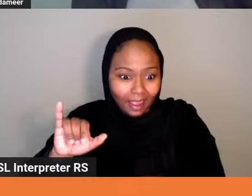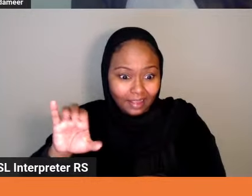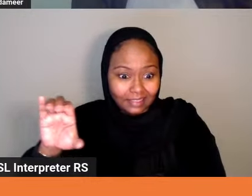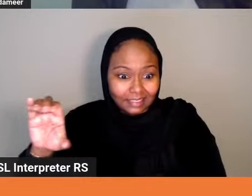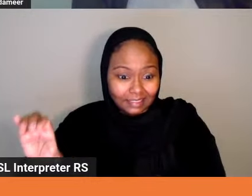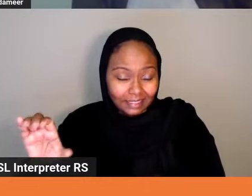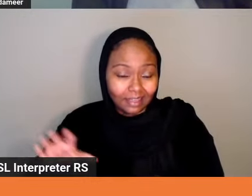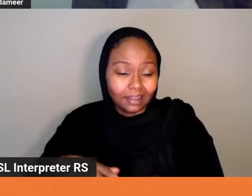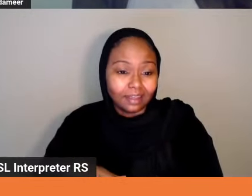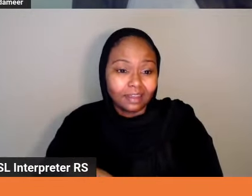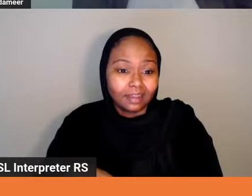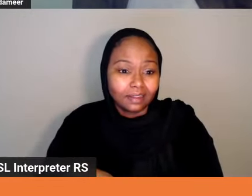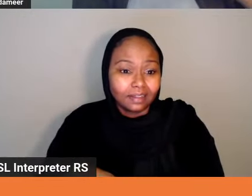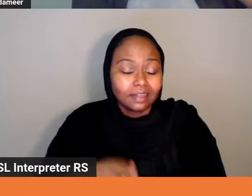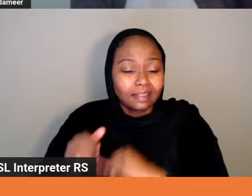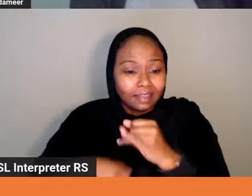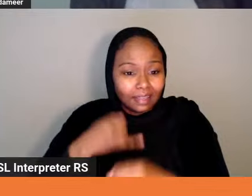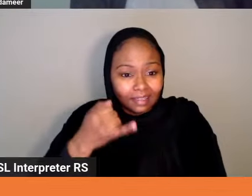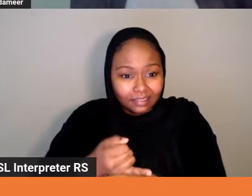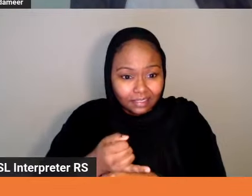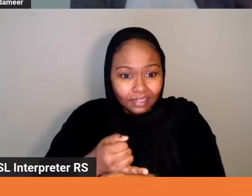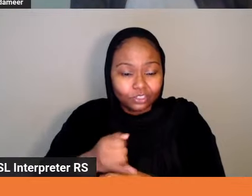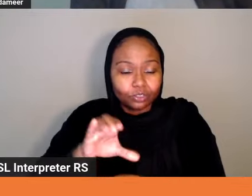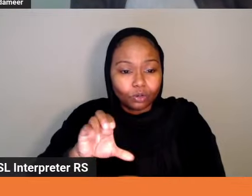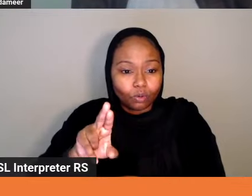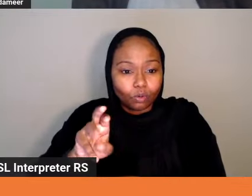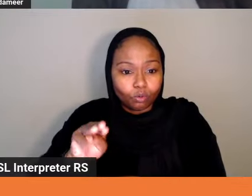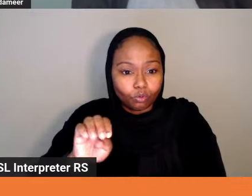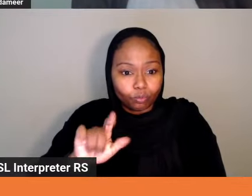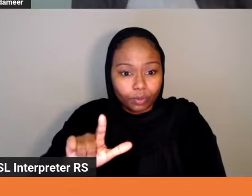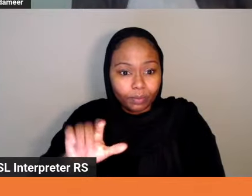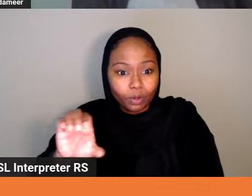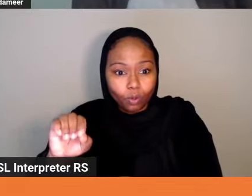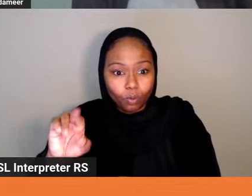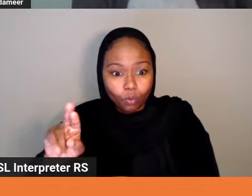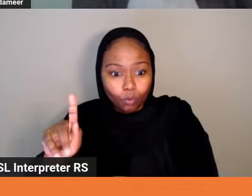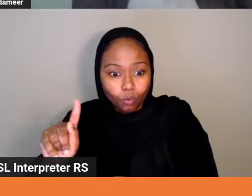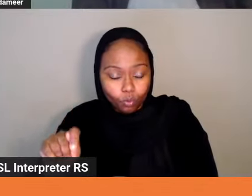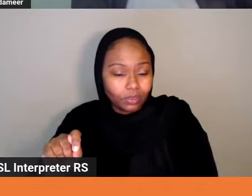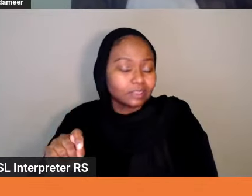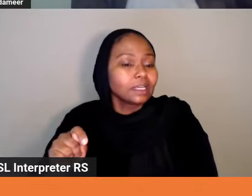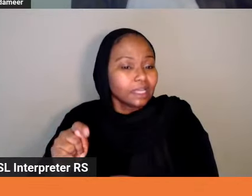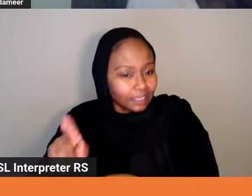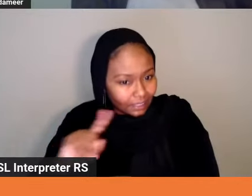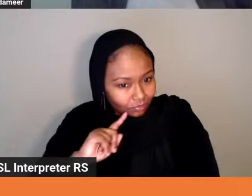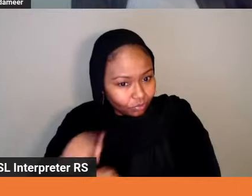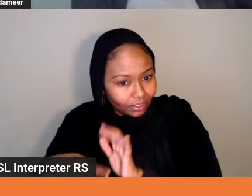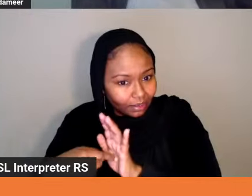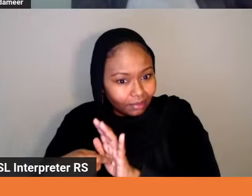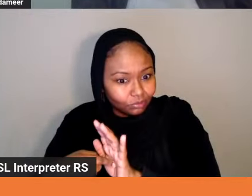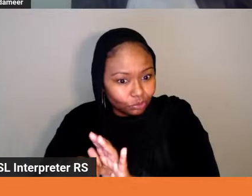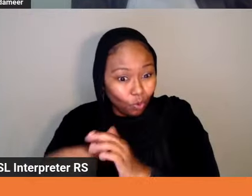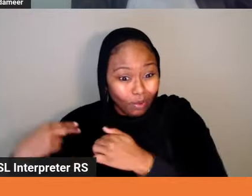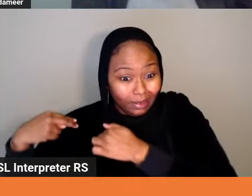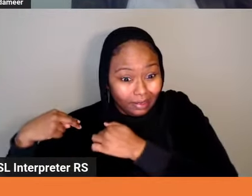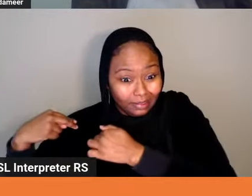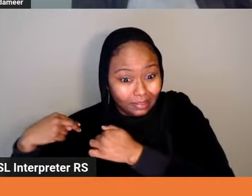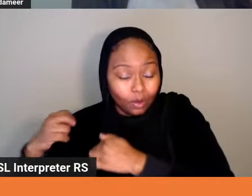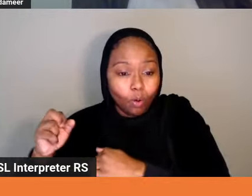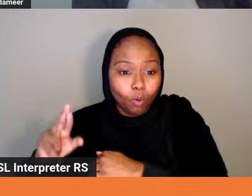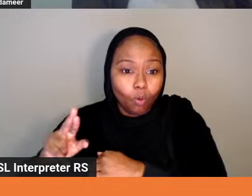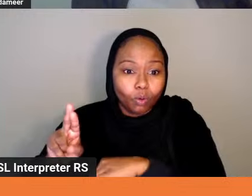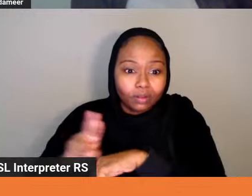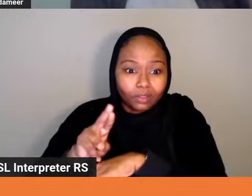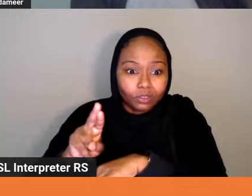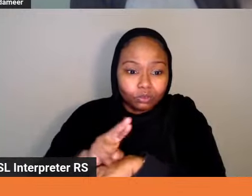the International Criminal Court can bring on the level of accountability, or the use of universal